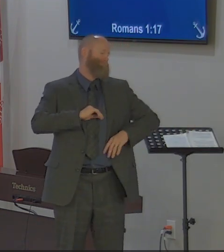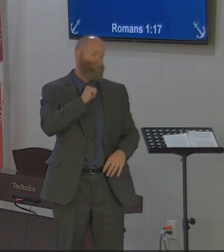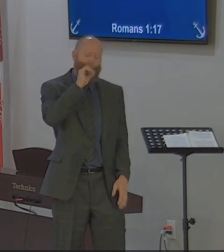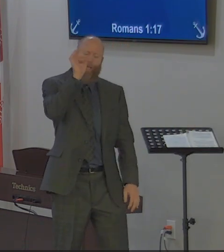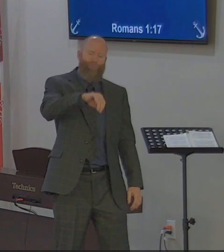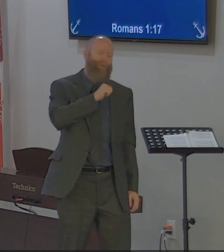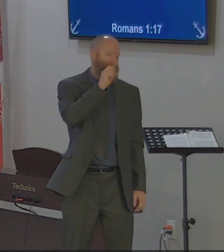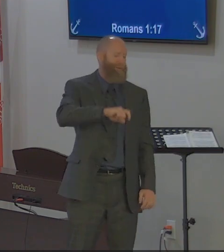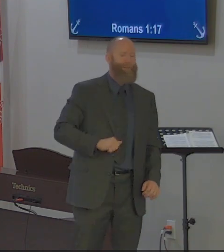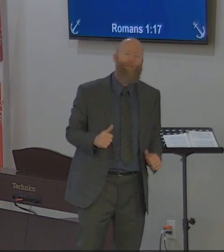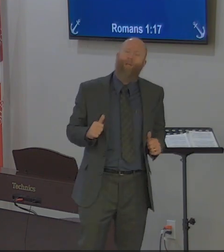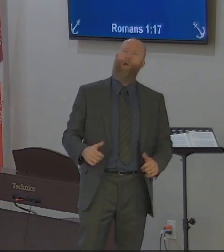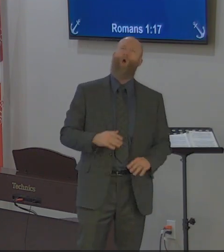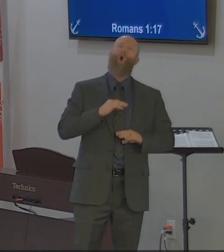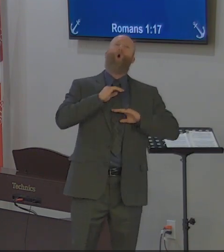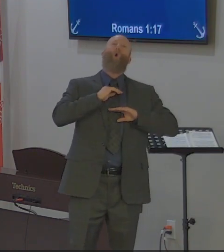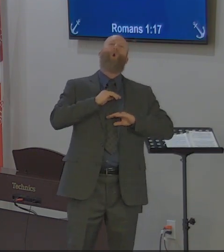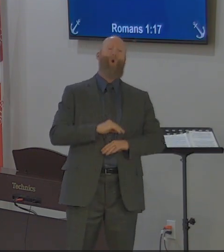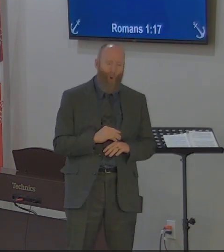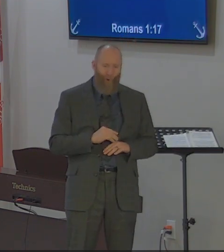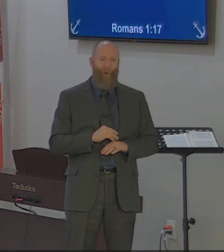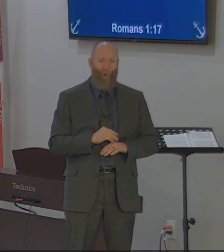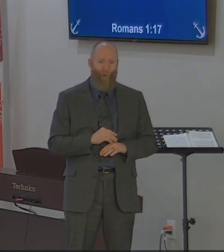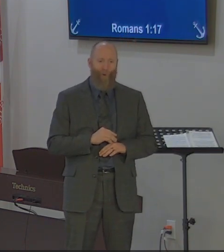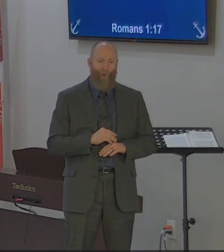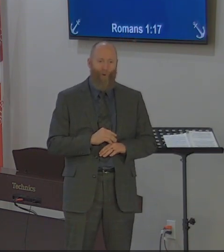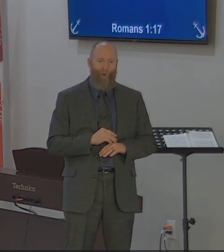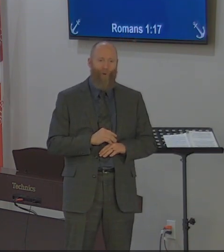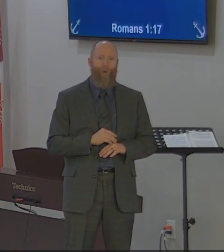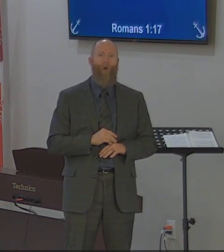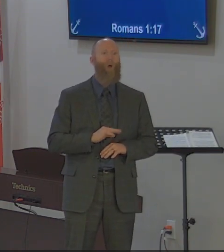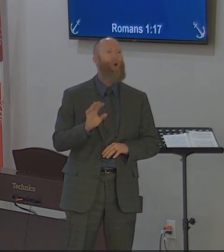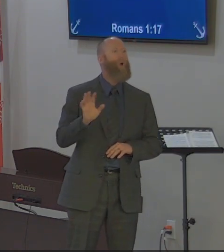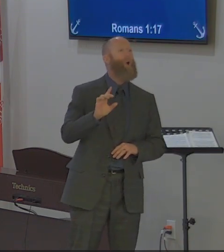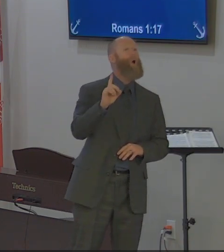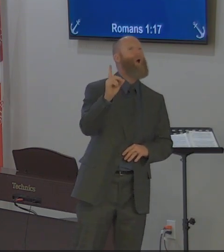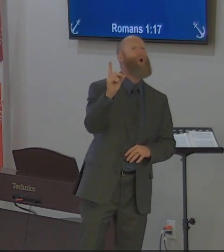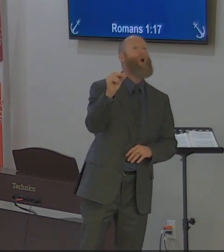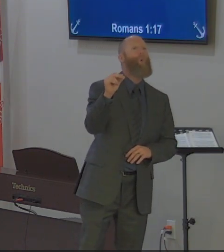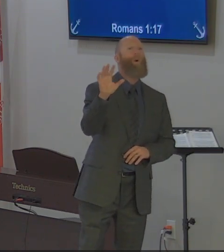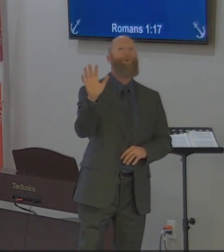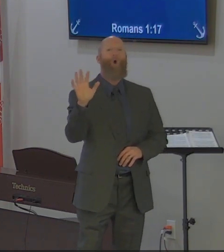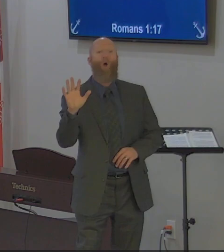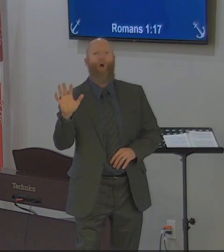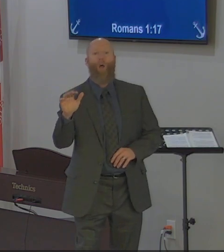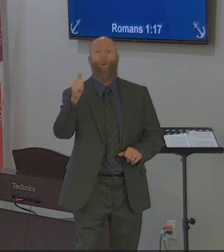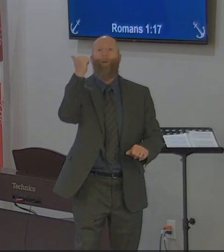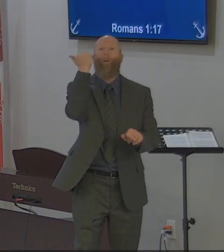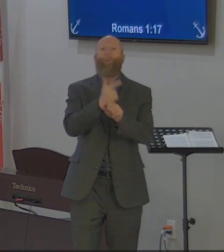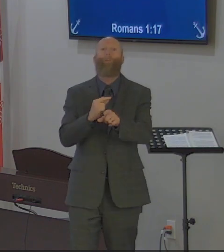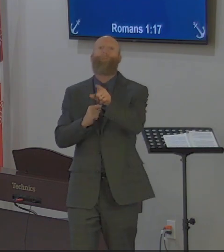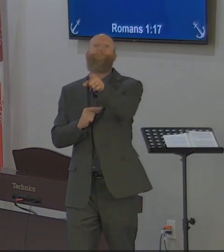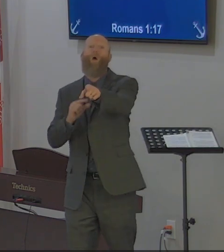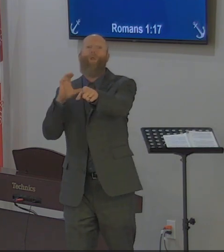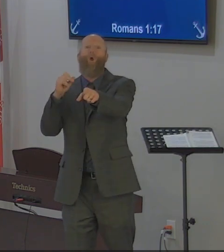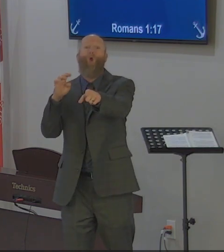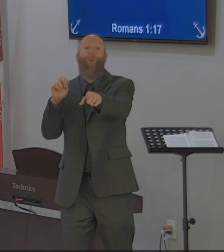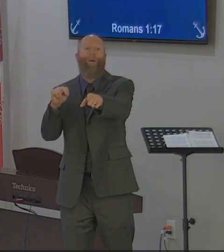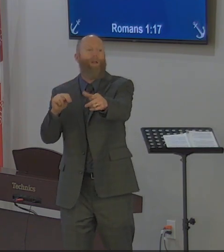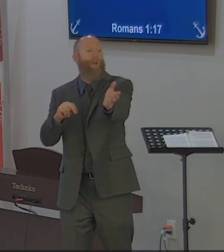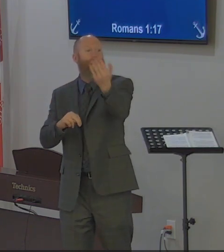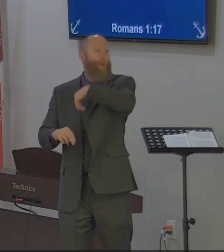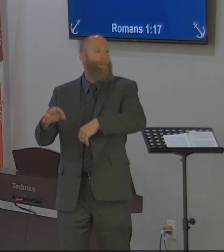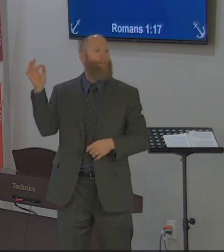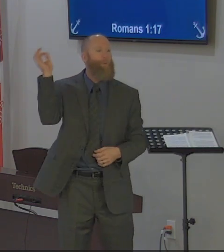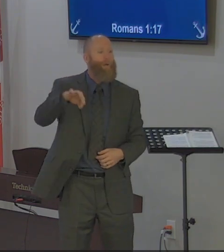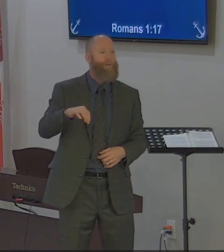Lord. And someone said, oh, wait, you haven't called on Brother Coleman yet. Oh, yeah, Brother Coleman, go ahead and go preach.